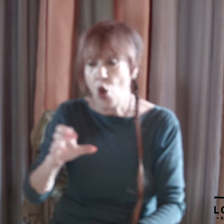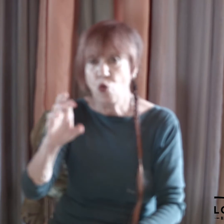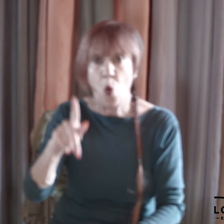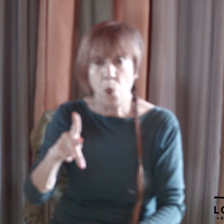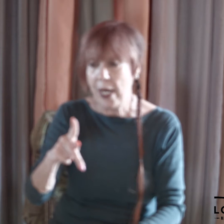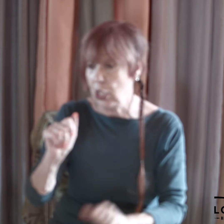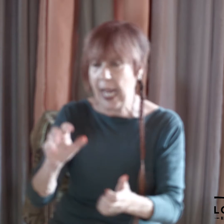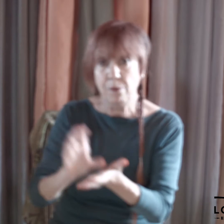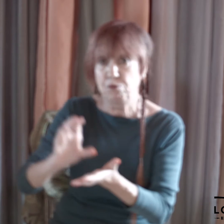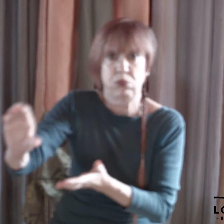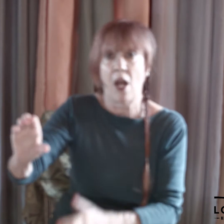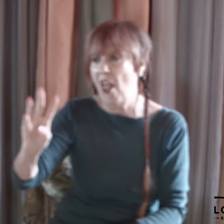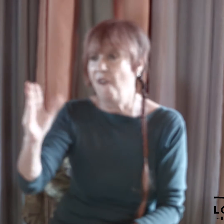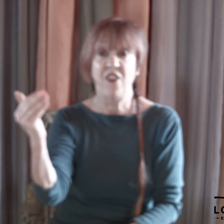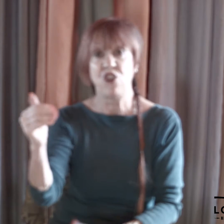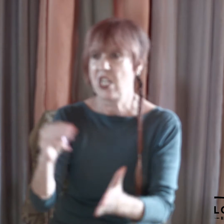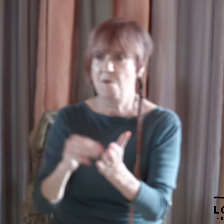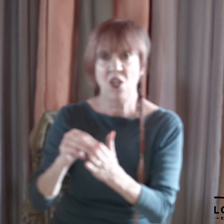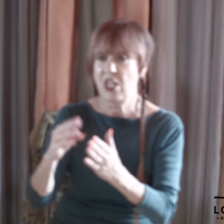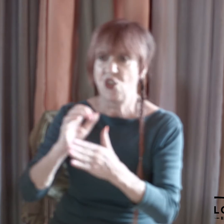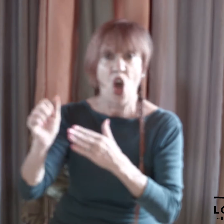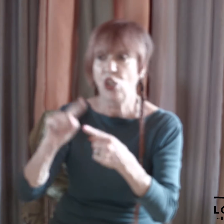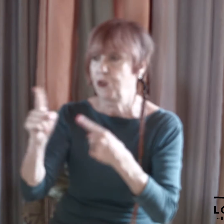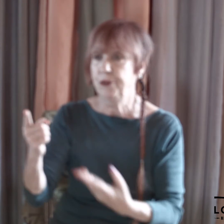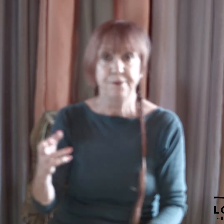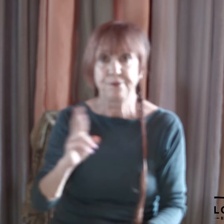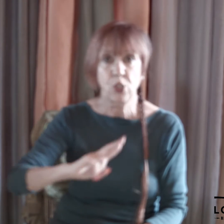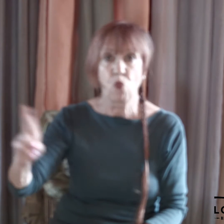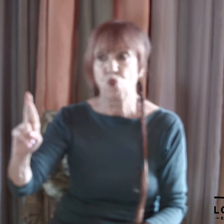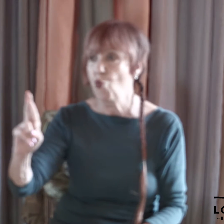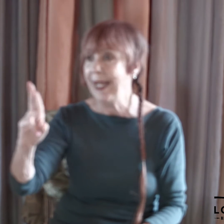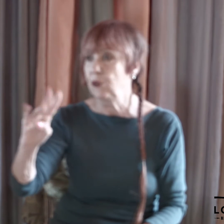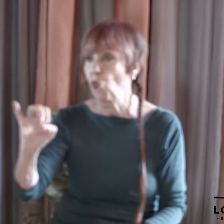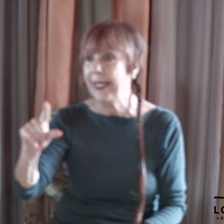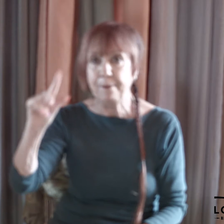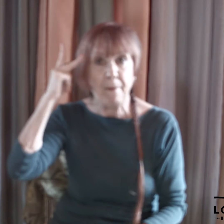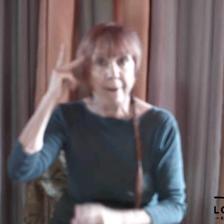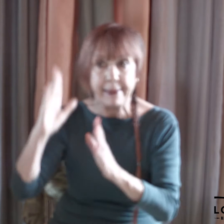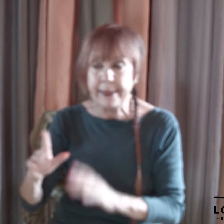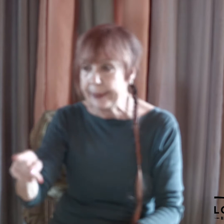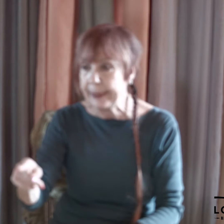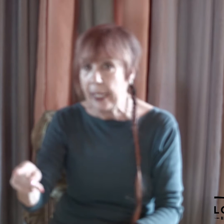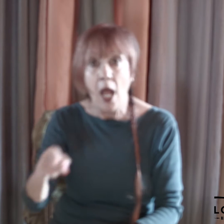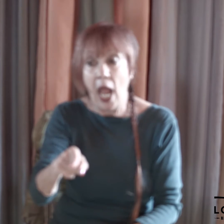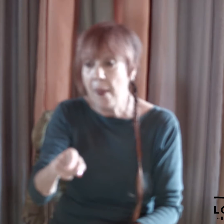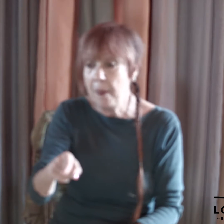corporation gives $50 million to some right-wing campaign, that they cannot